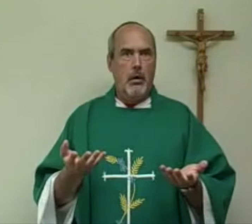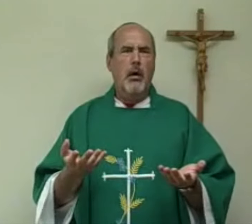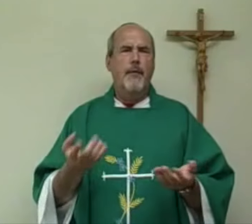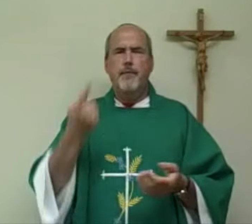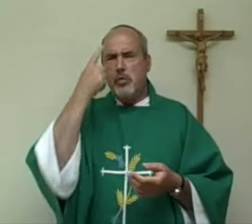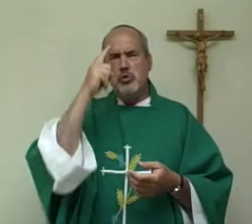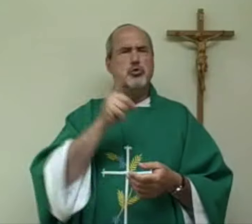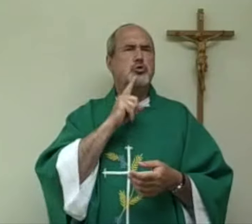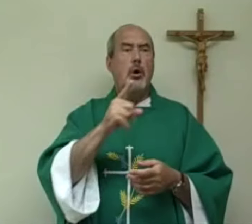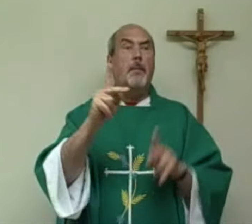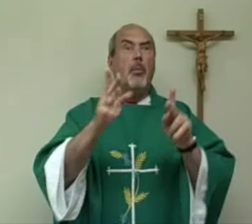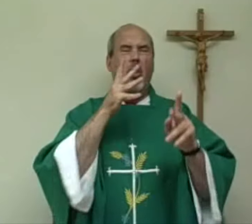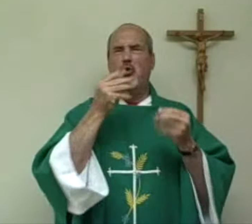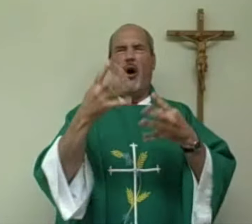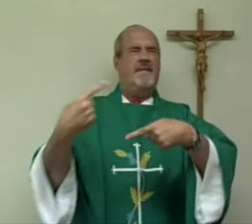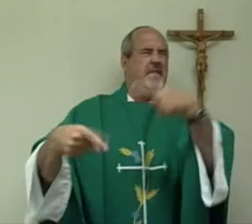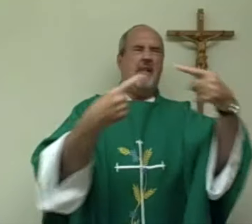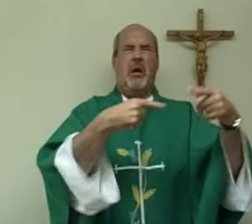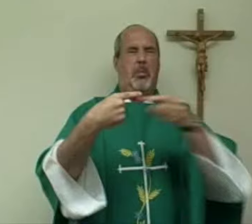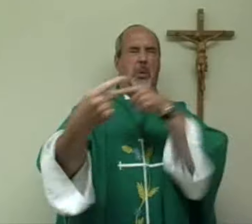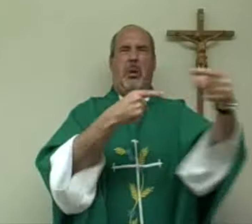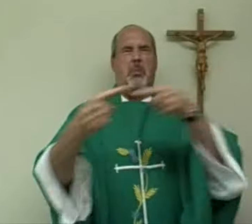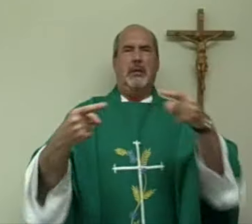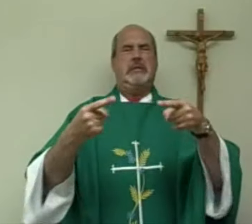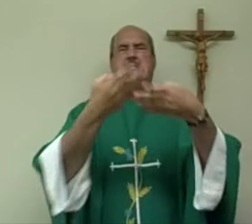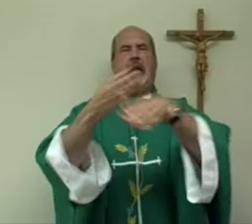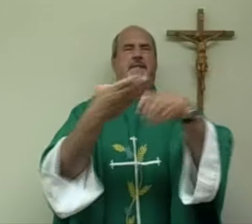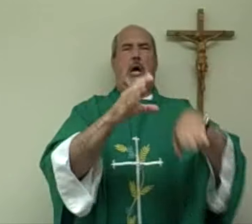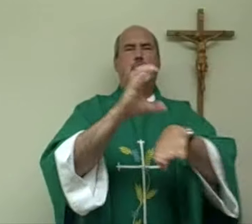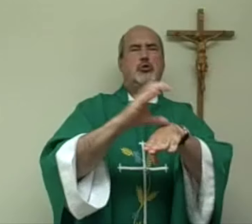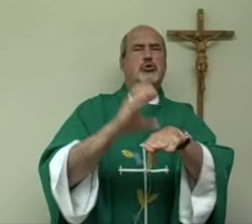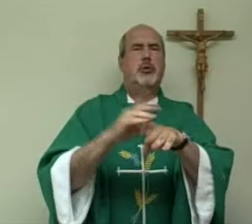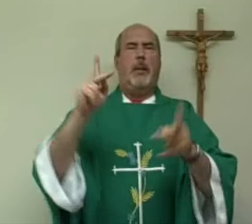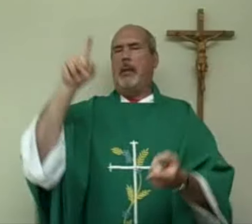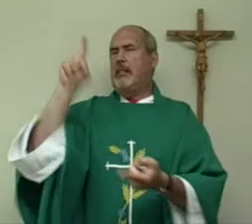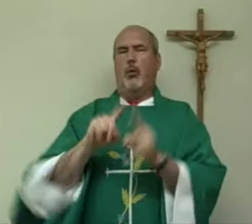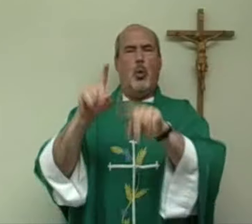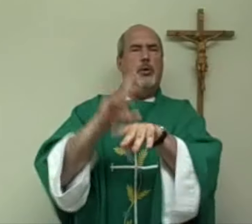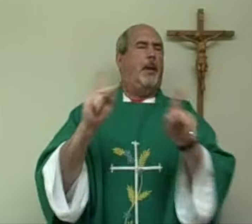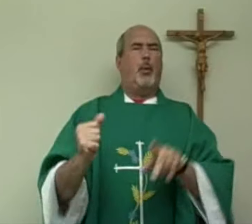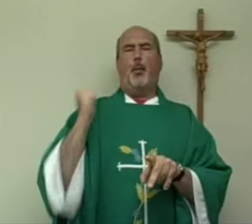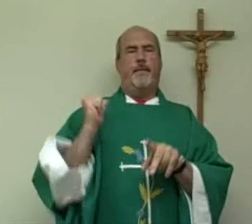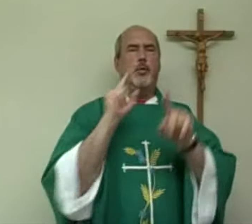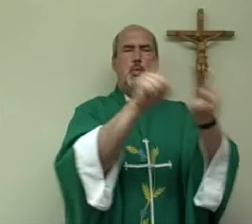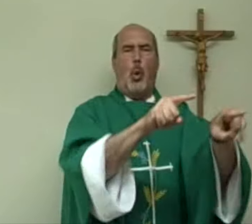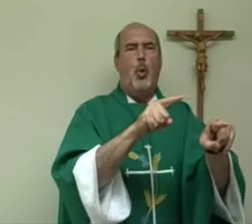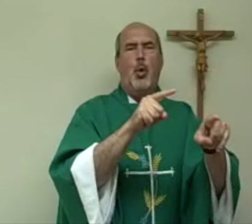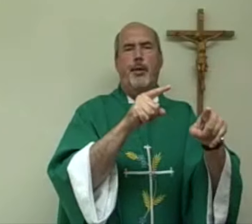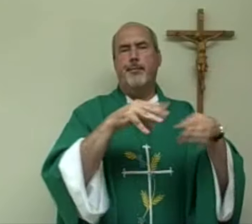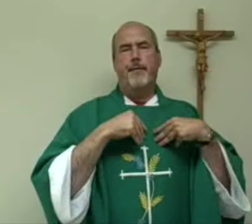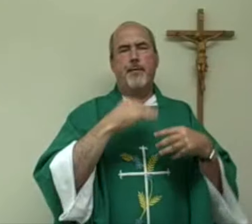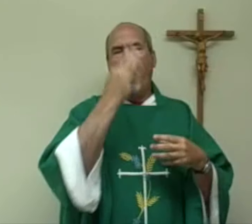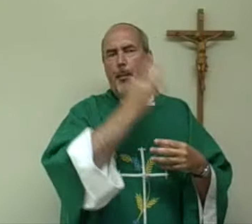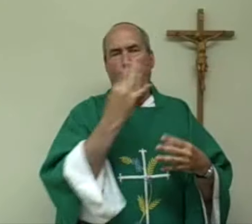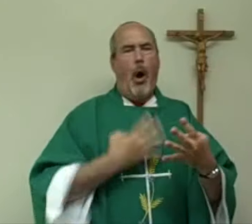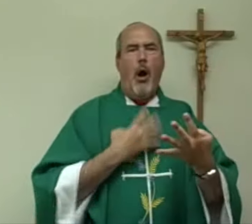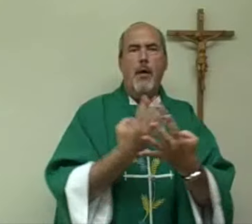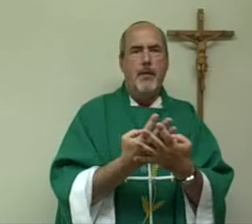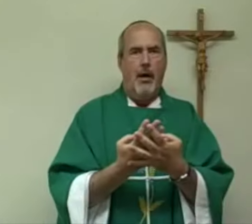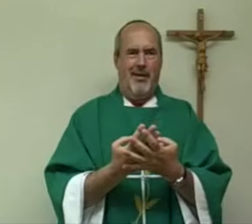false one, then it could be from the devil for sure. If it causes people to fight, people don't go to church as much, if that